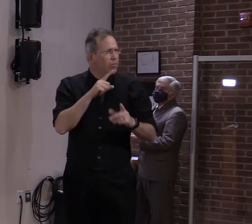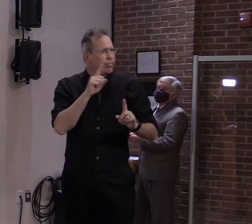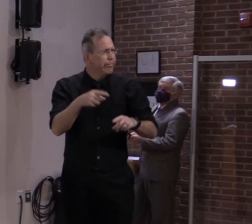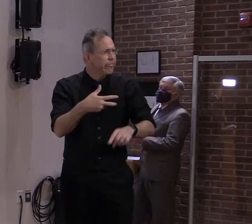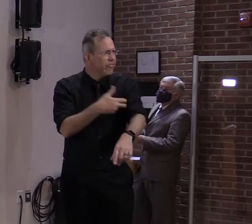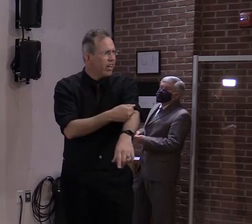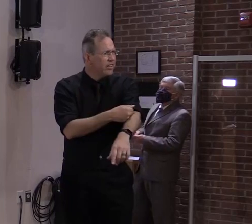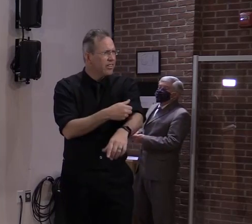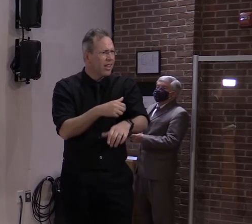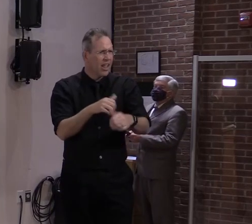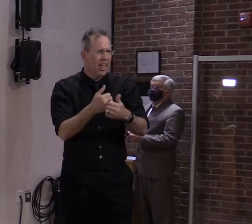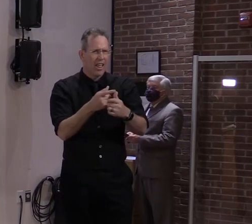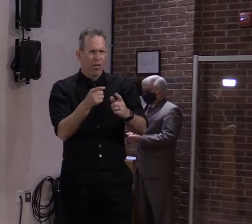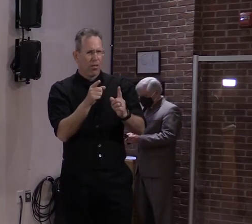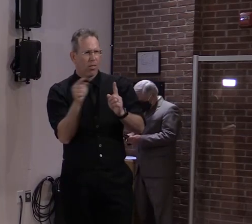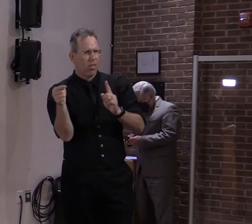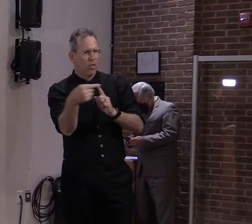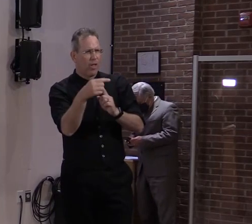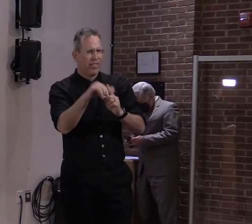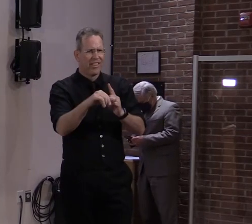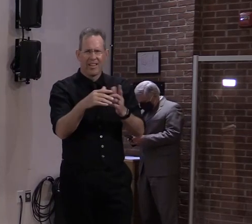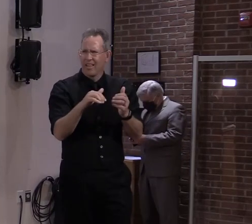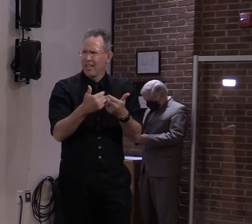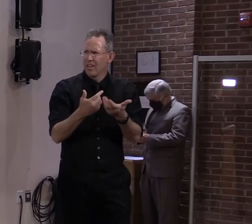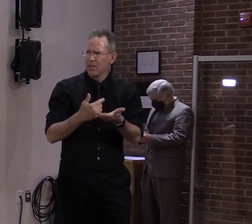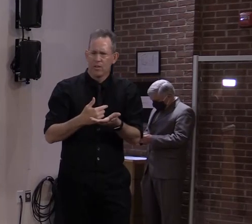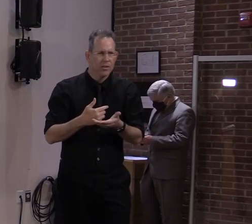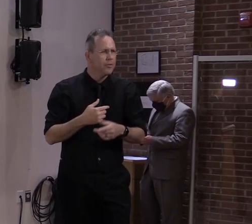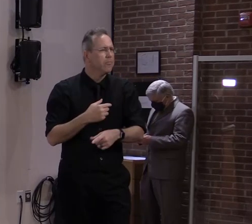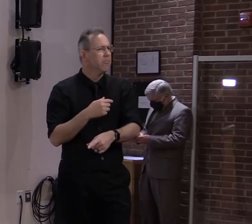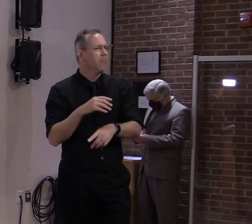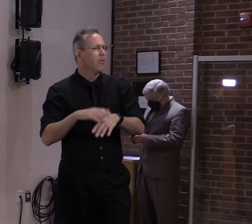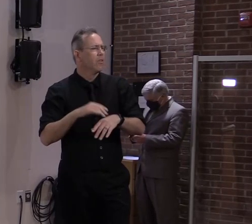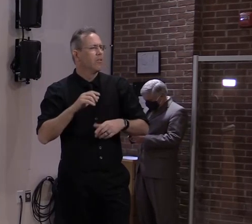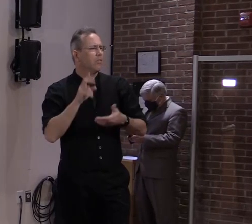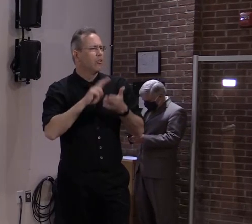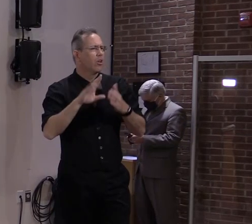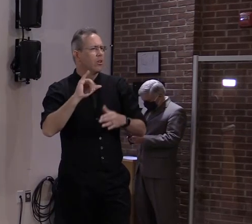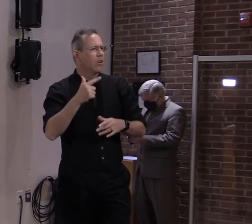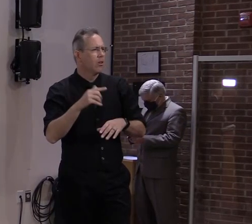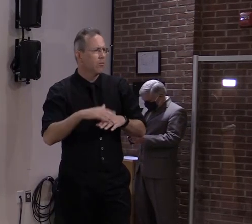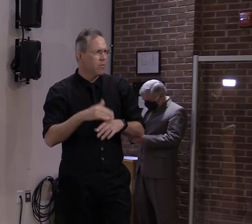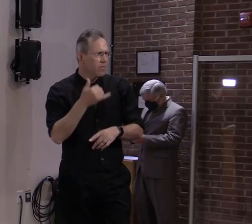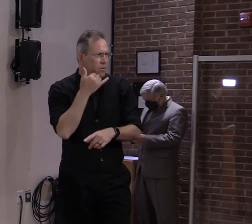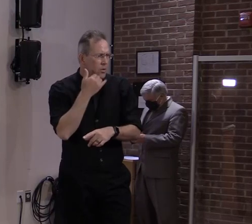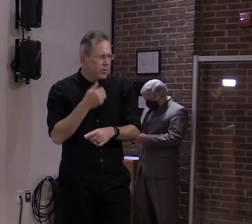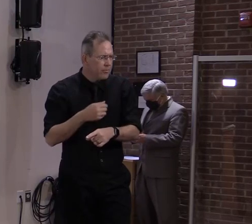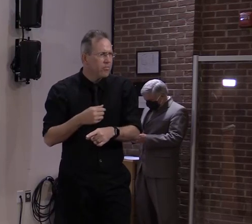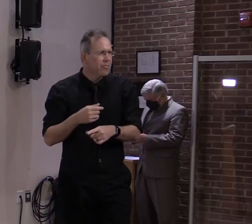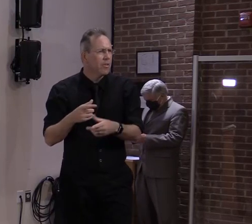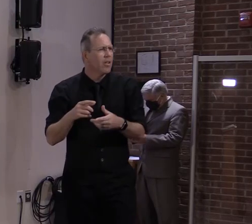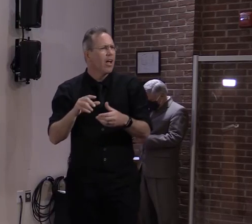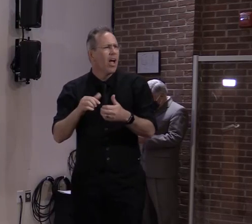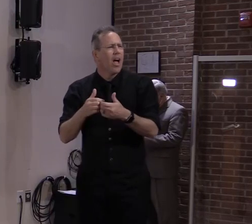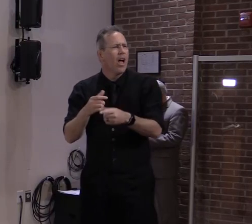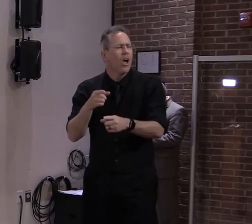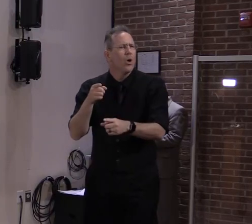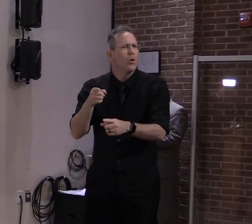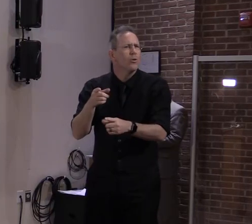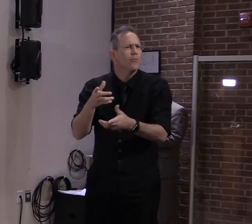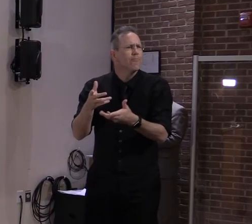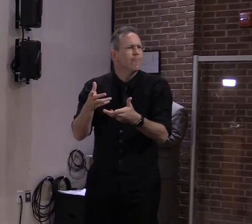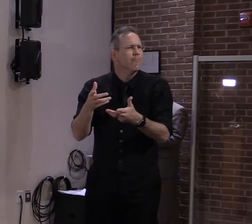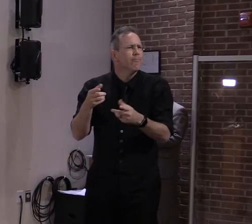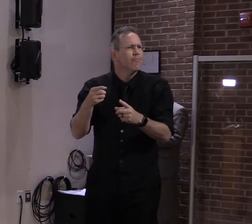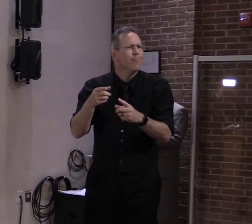mandating that if some of that information about whether somebody had their shots is private medical information? I Again,